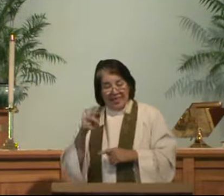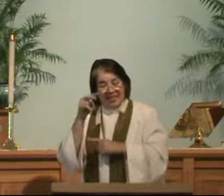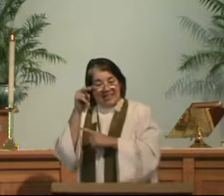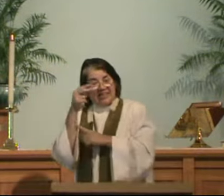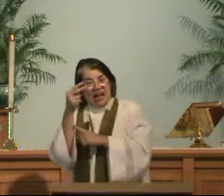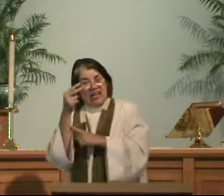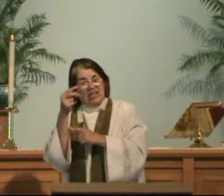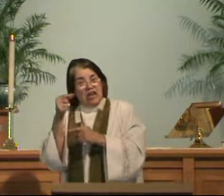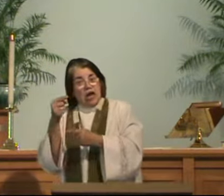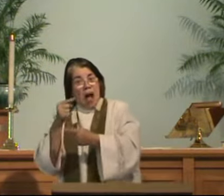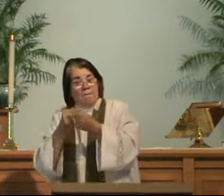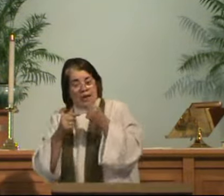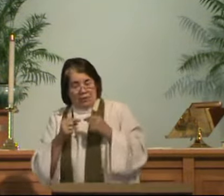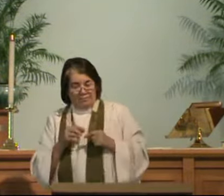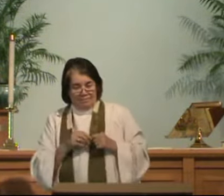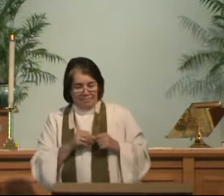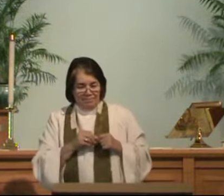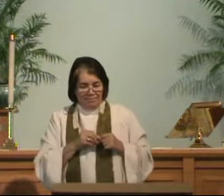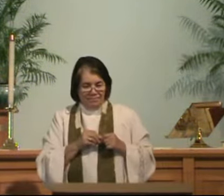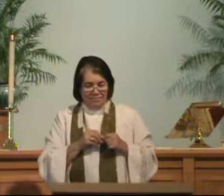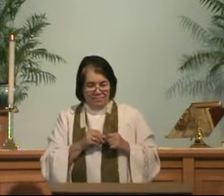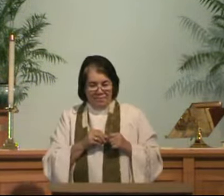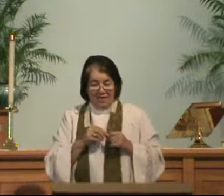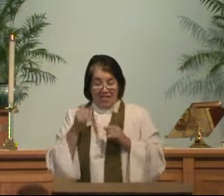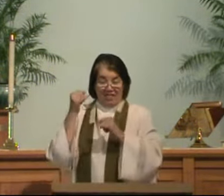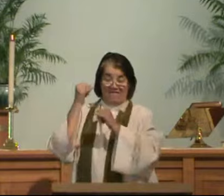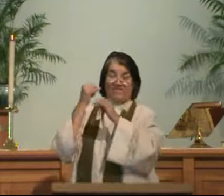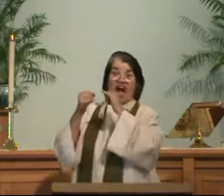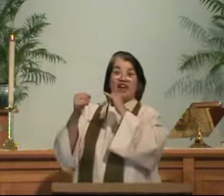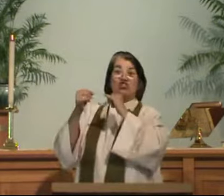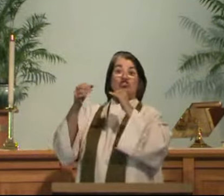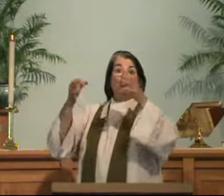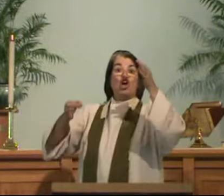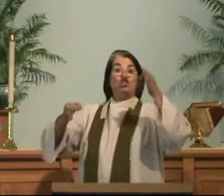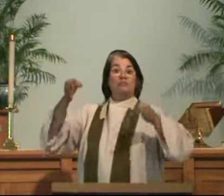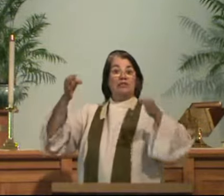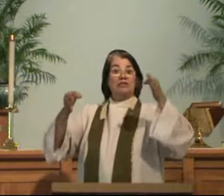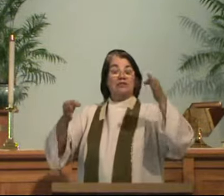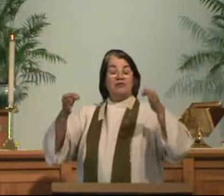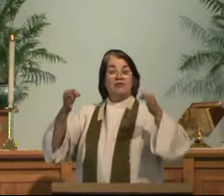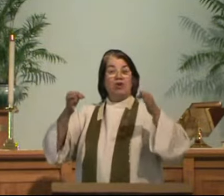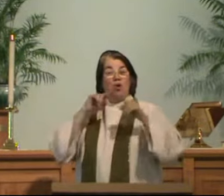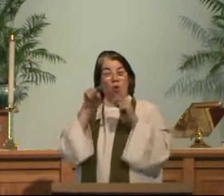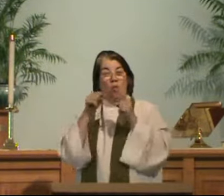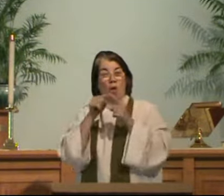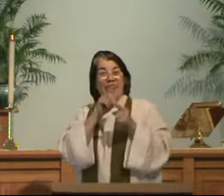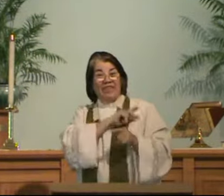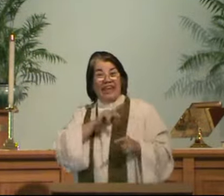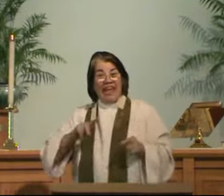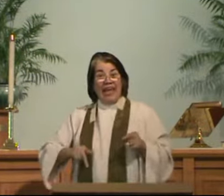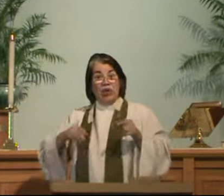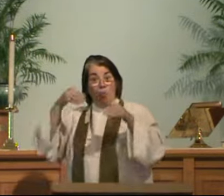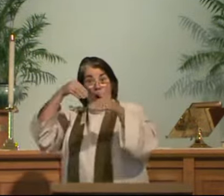The second coming, the final judgment, when the king